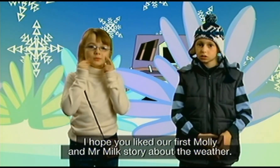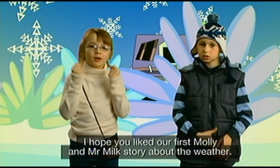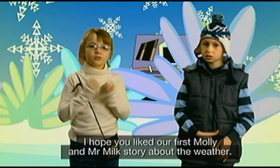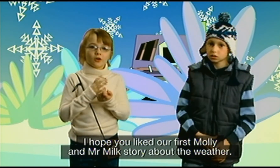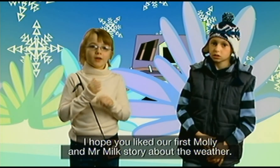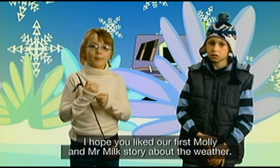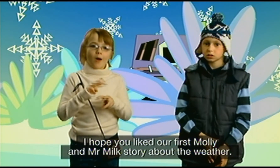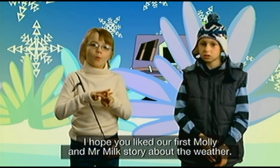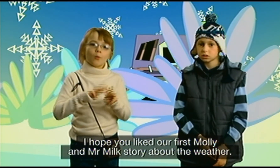the weather.